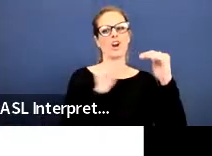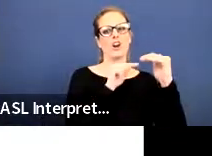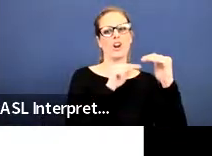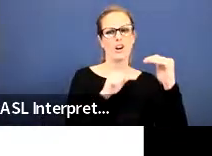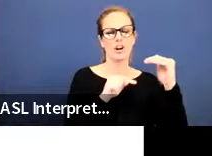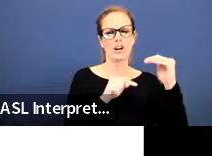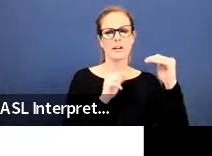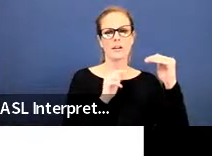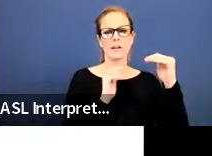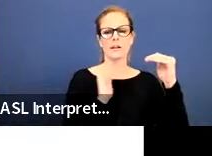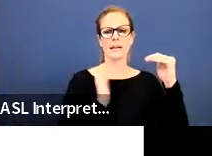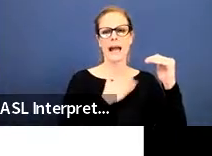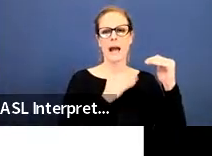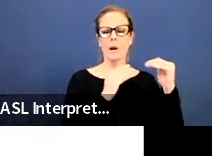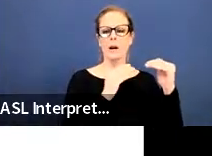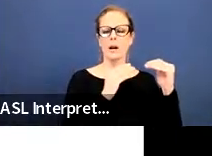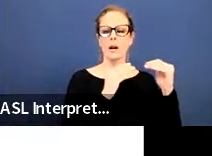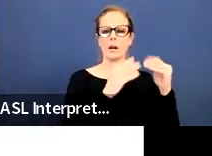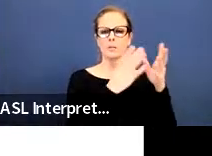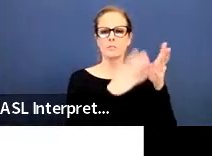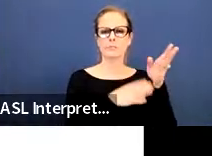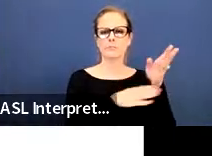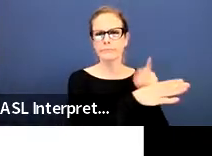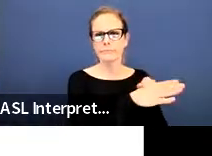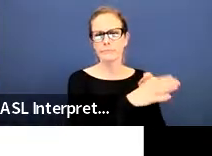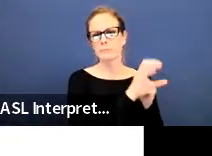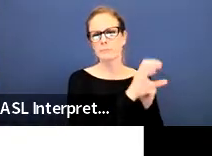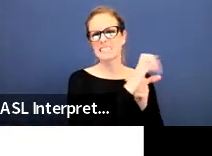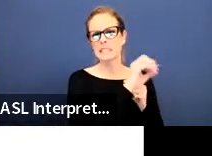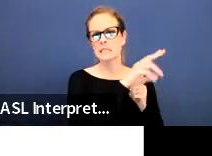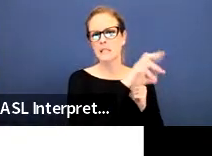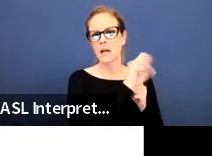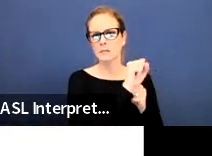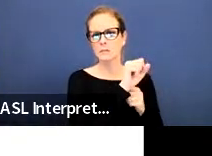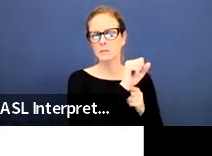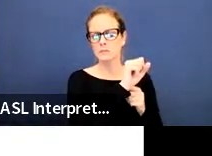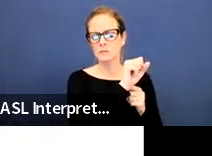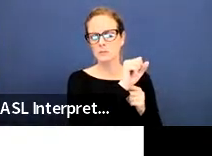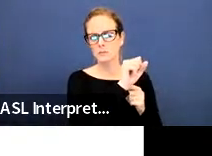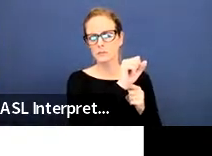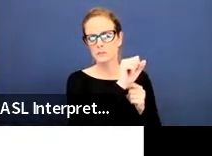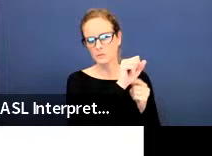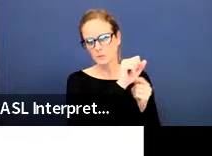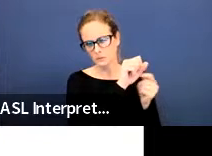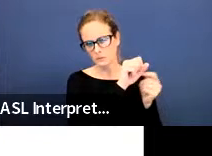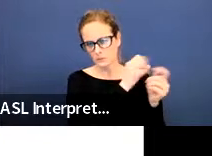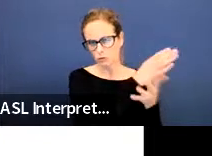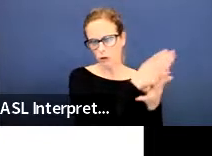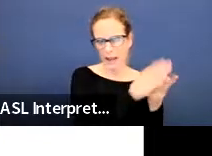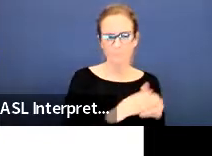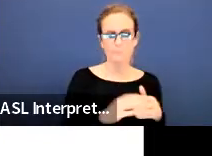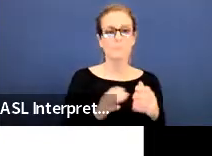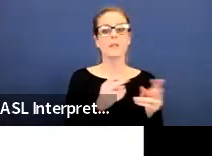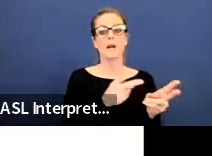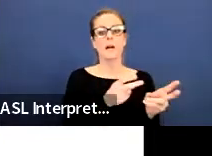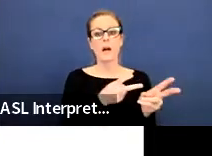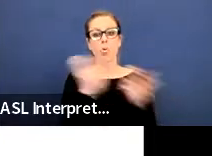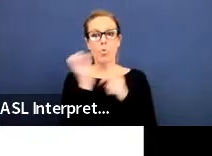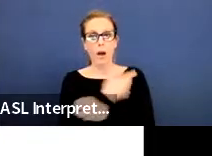tracts. That's also down from the peak. Hospitalizations, we have over 300 people in the hospital,